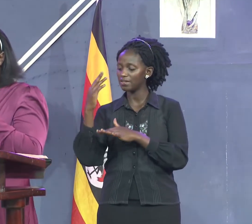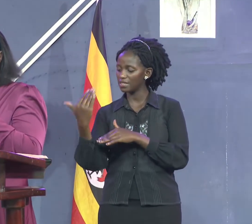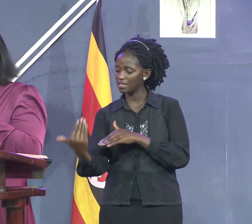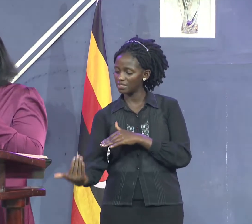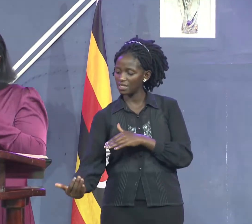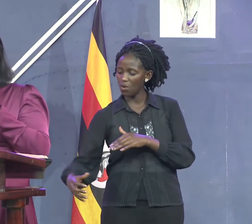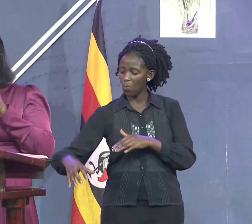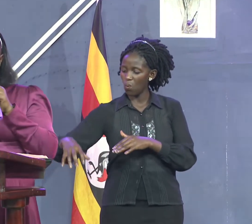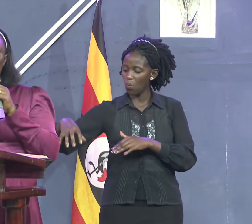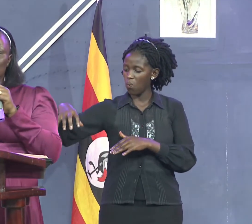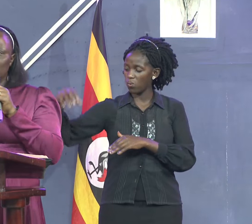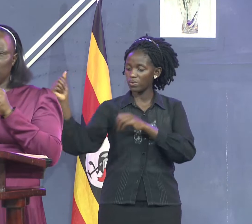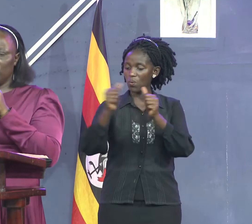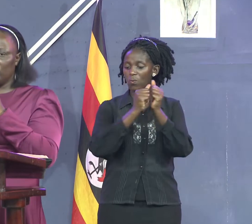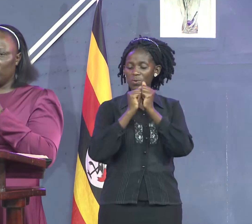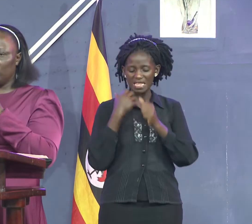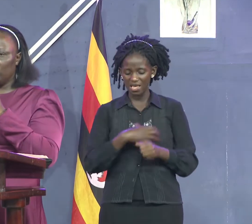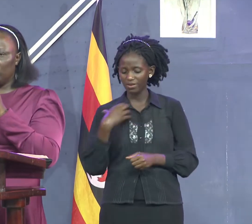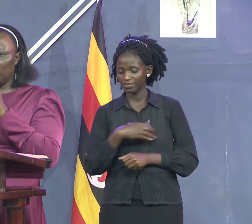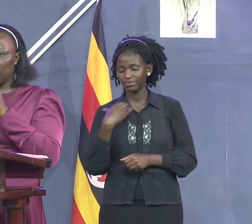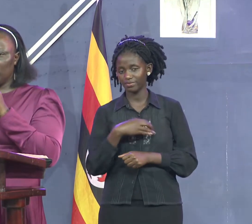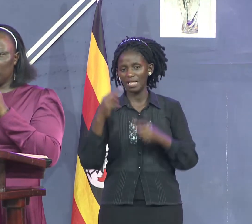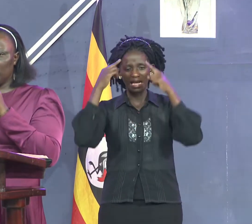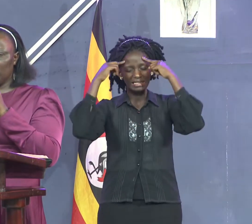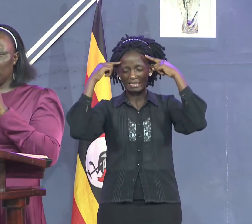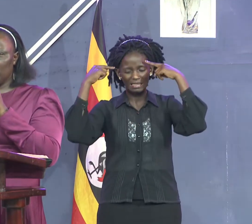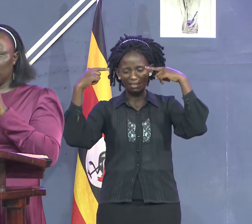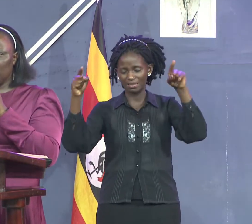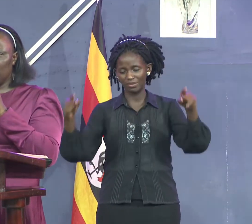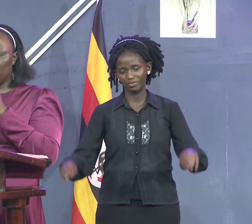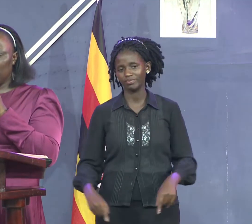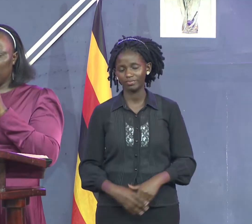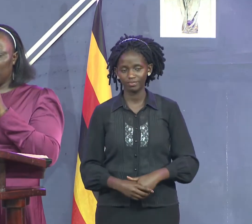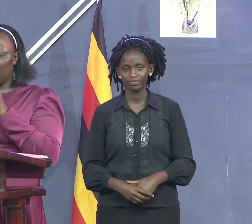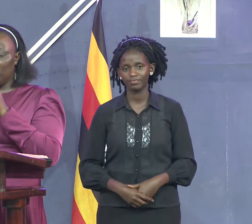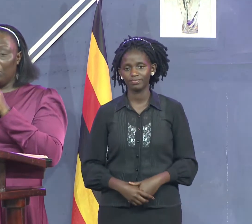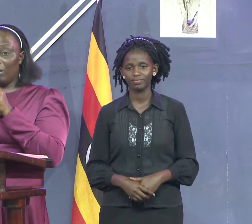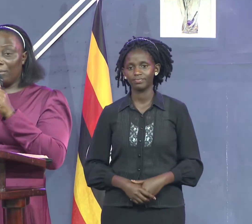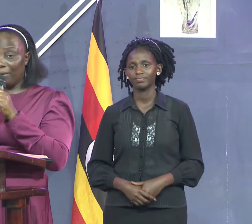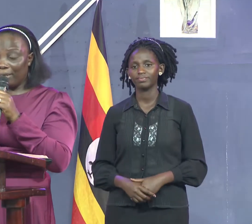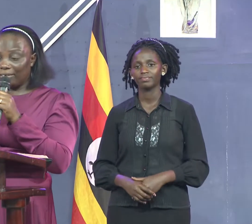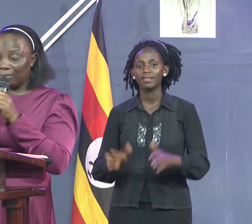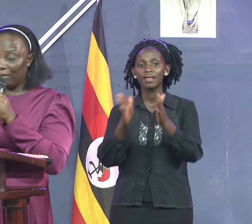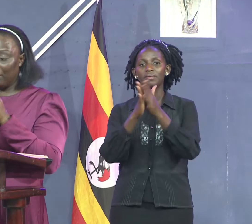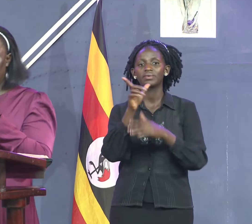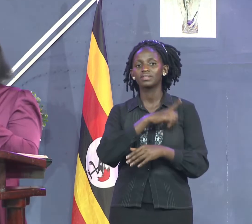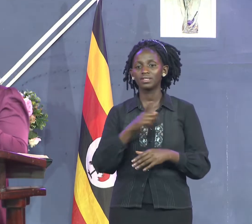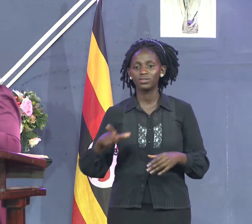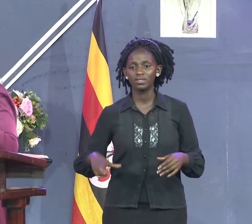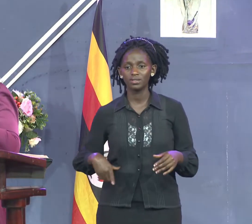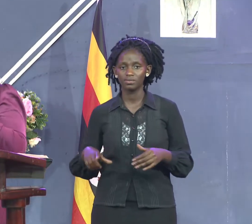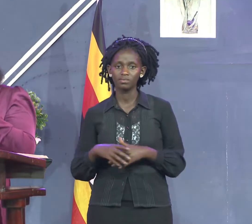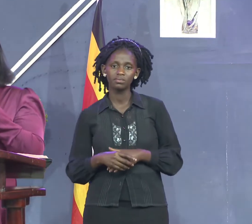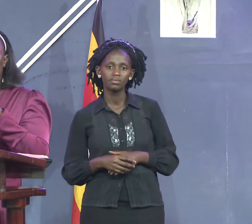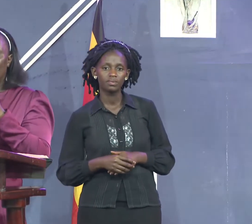And then you will discover that this child has grown up with bitterness. Praise the